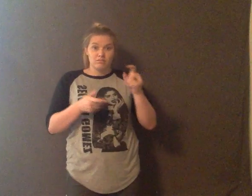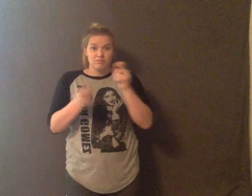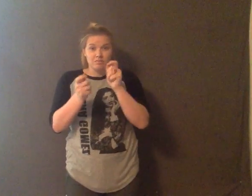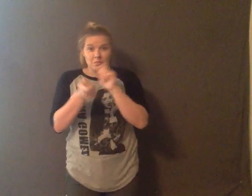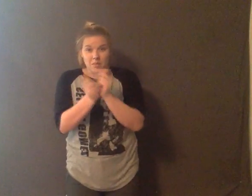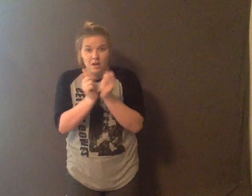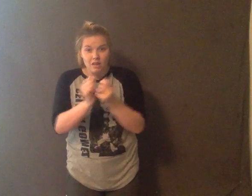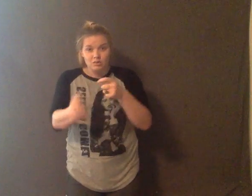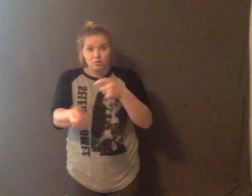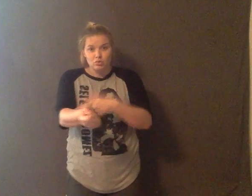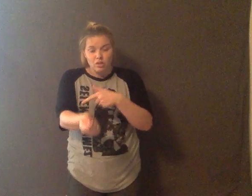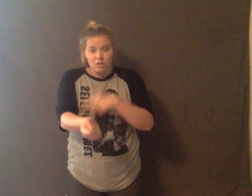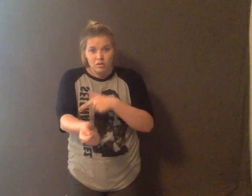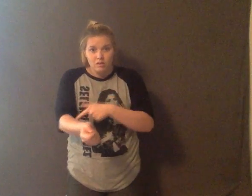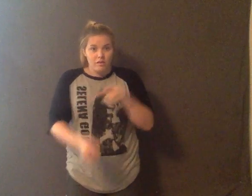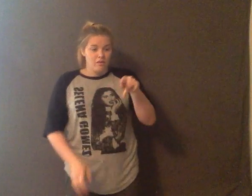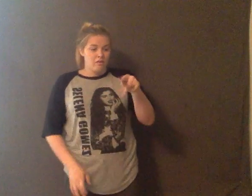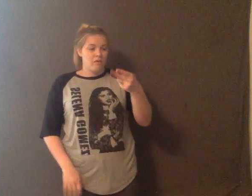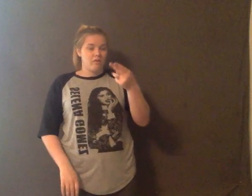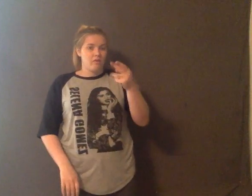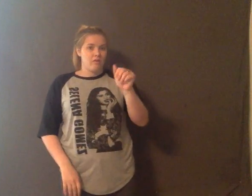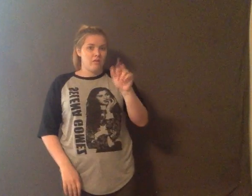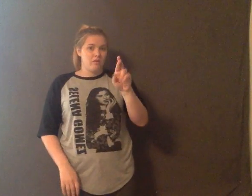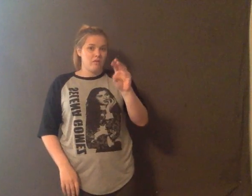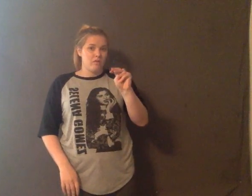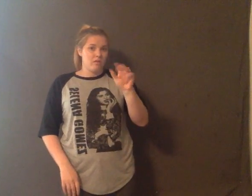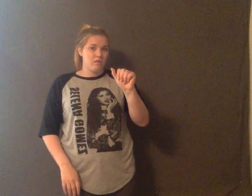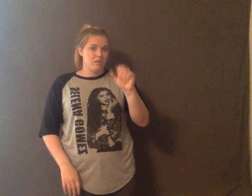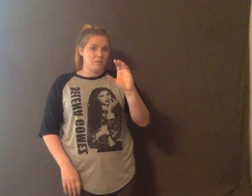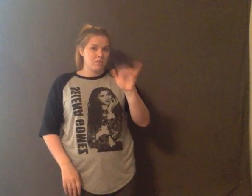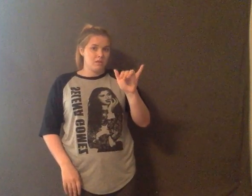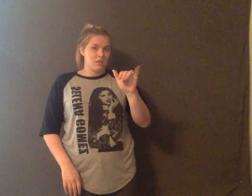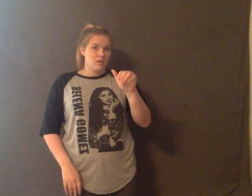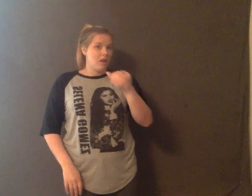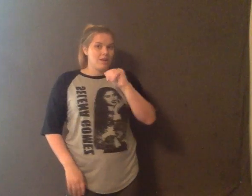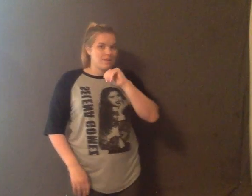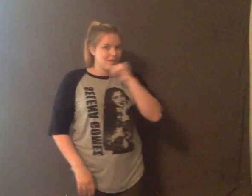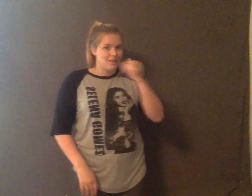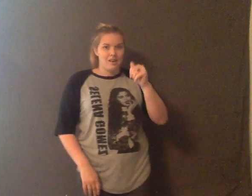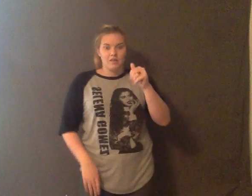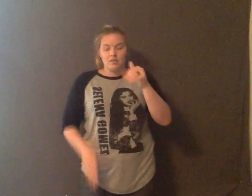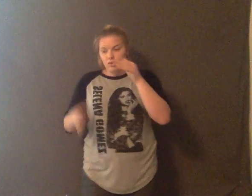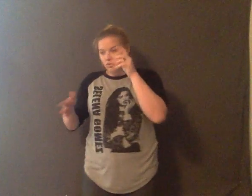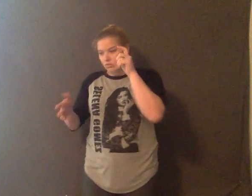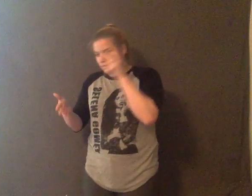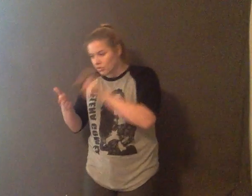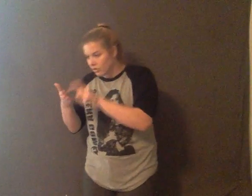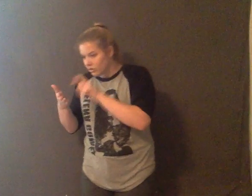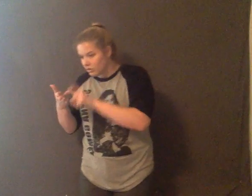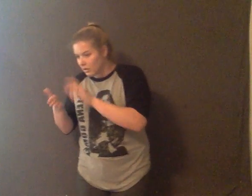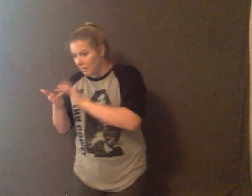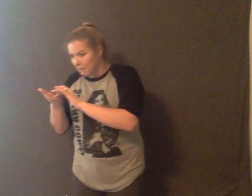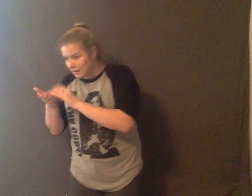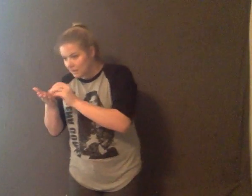controls what doctors are told. Most research isn't put into prevention. It's put into the medication that we might use for that